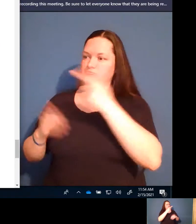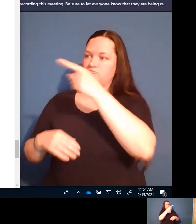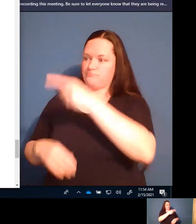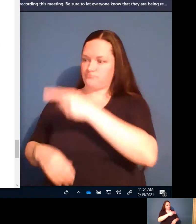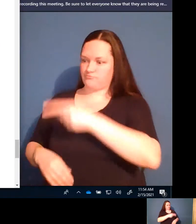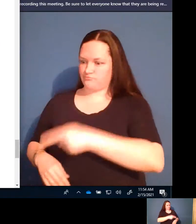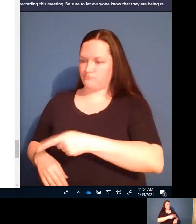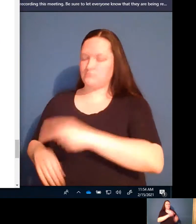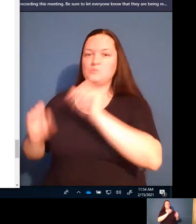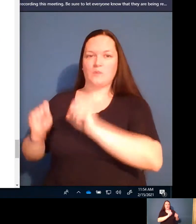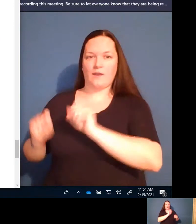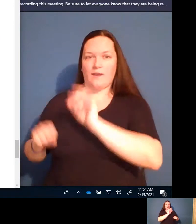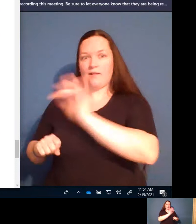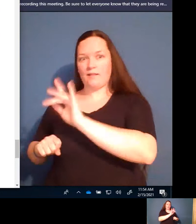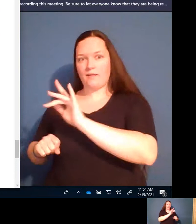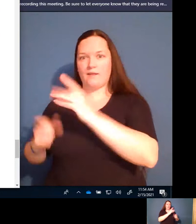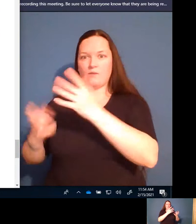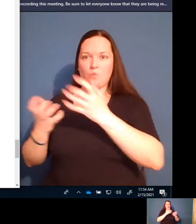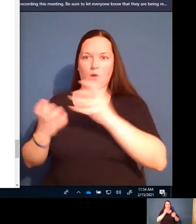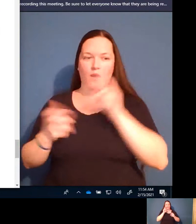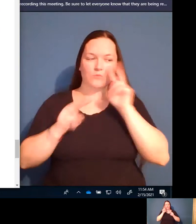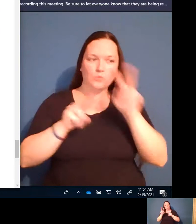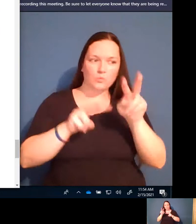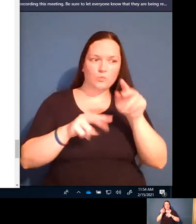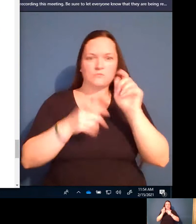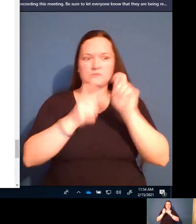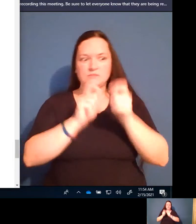object you want to view or edit.